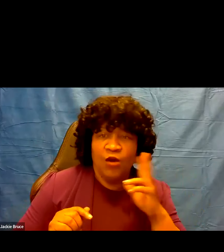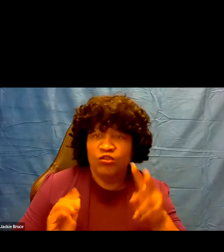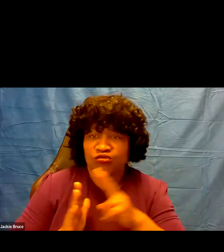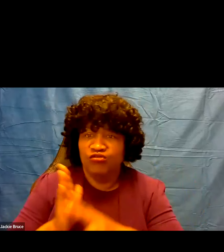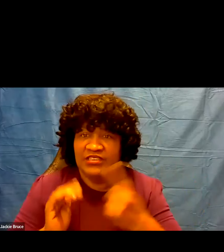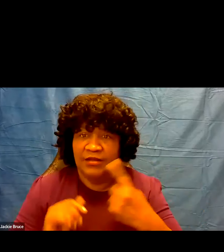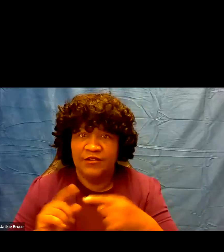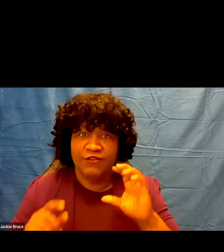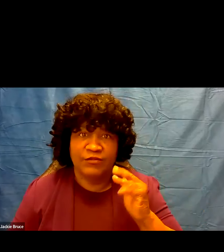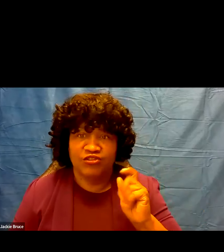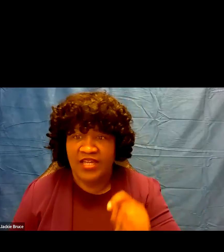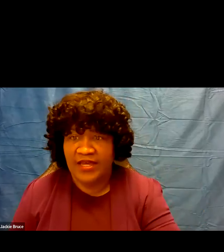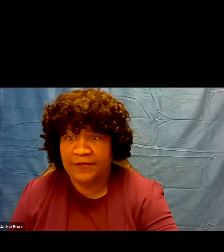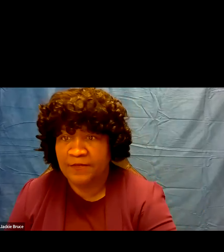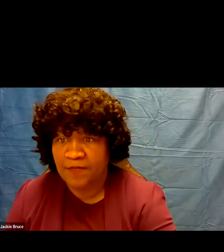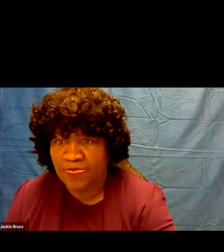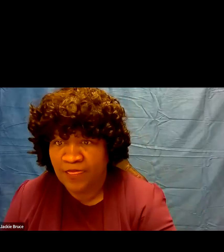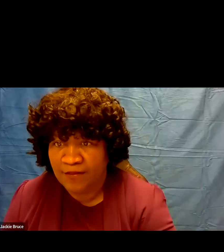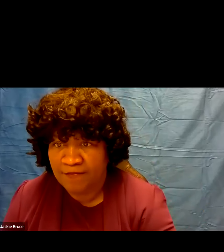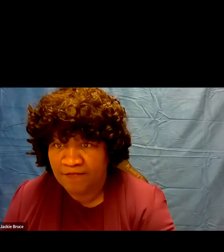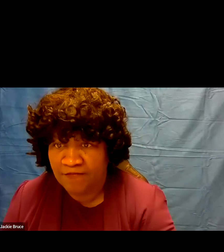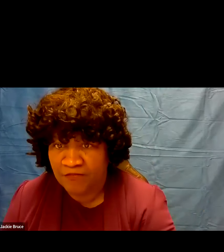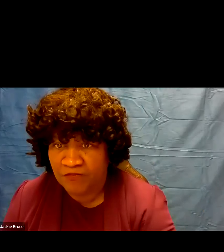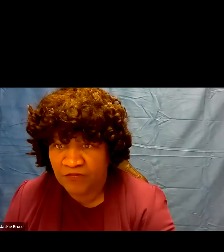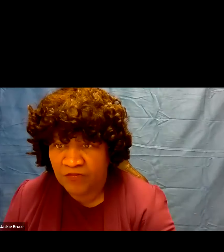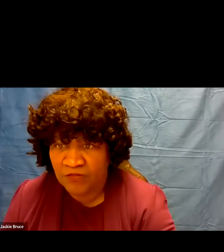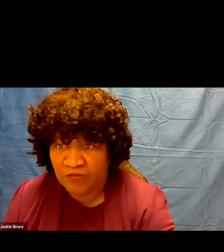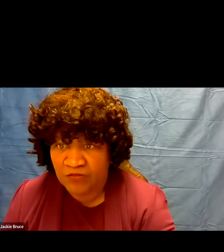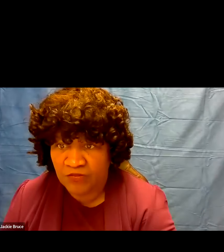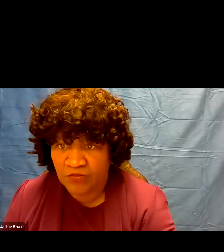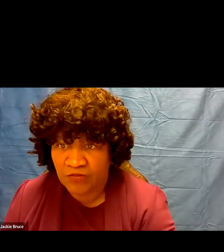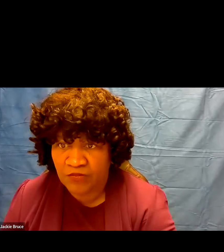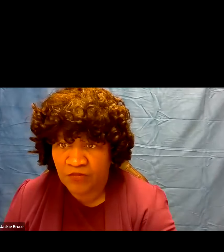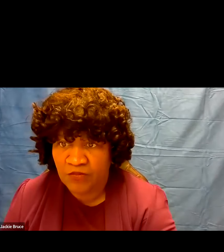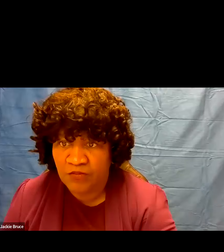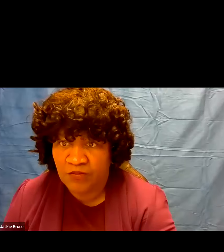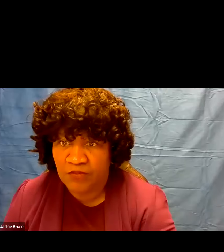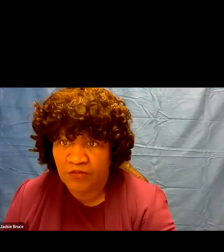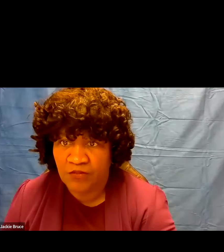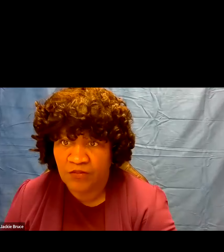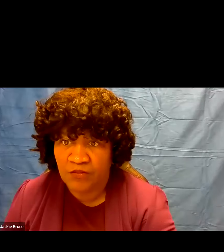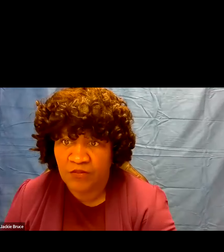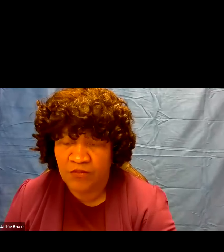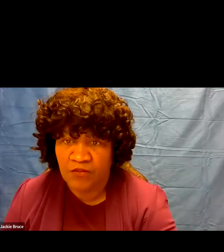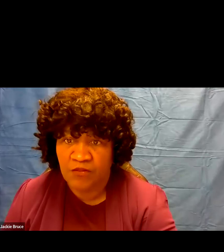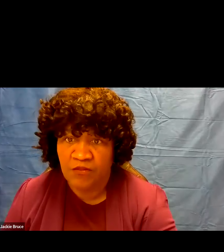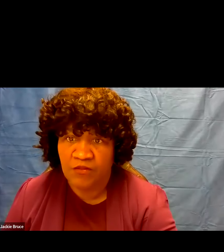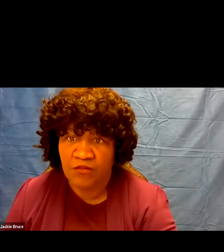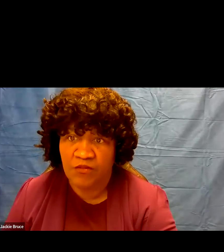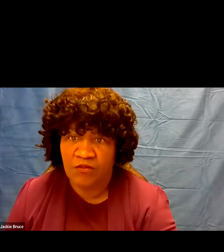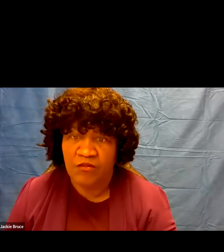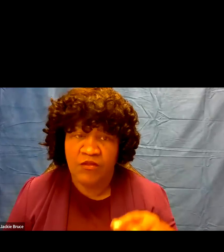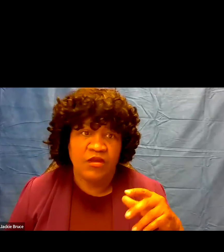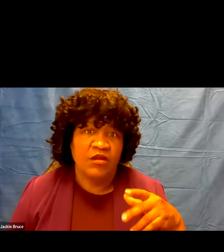we have quite a bit of activity in here. Bear with me, I'm just going to make this a bigger screen so I can see it. All right, so Bipasha